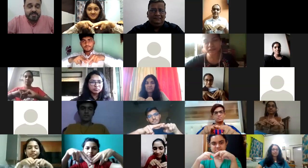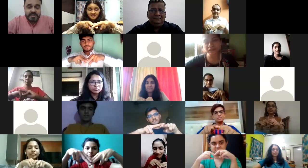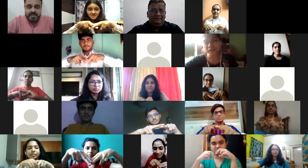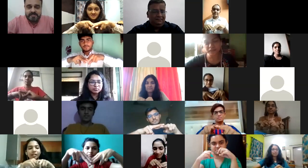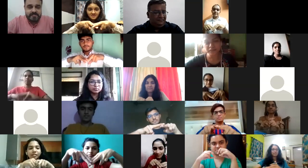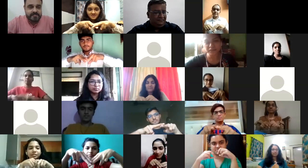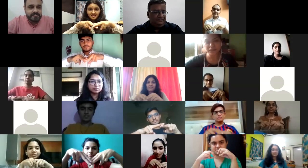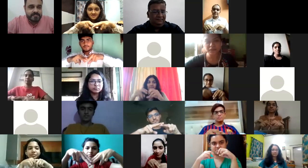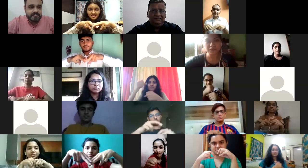G,